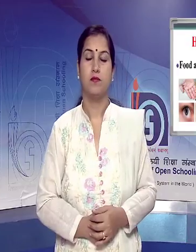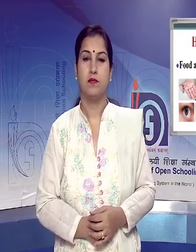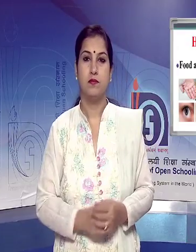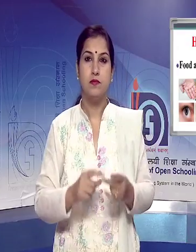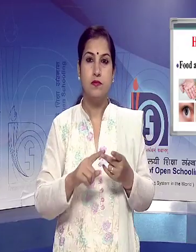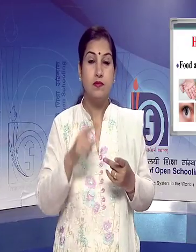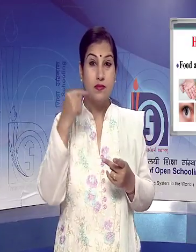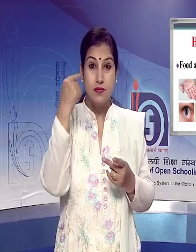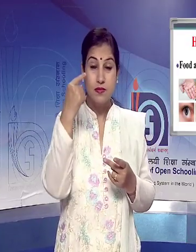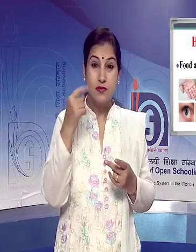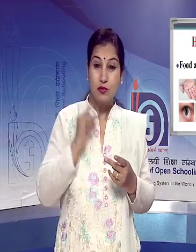dark yellow urine,